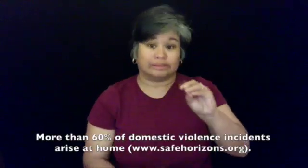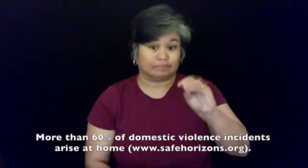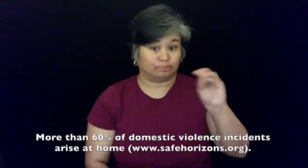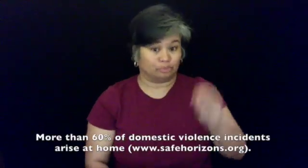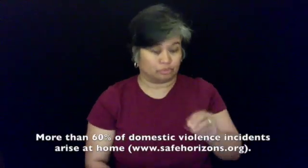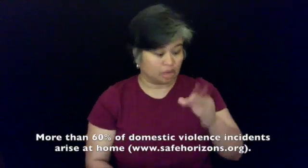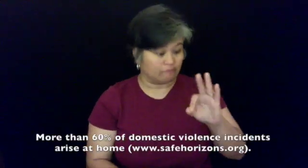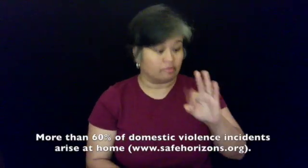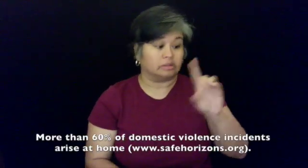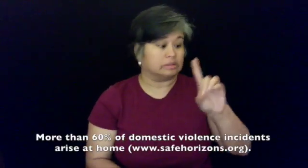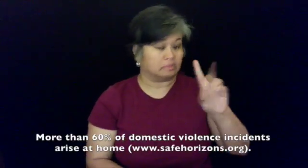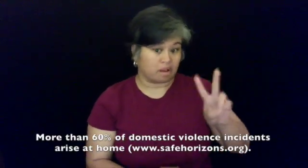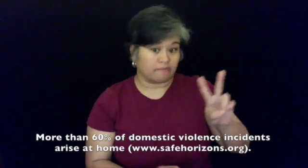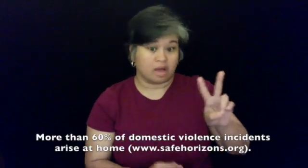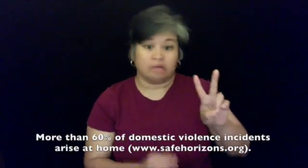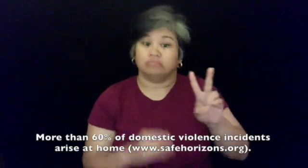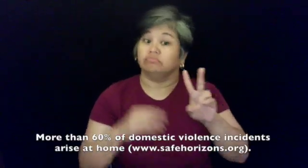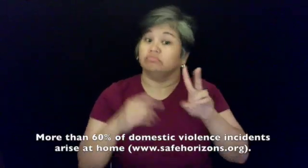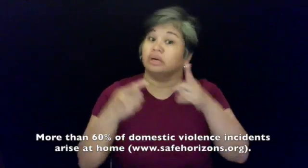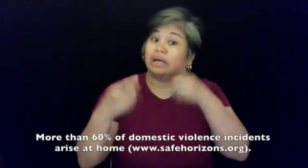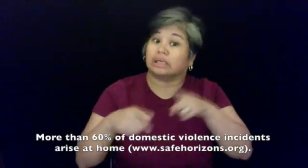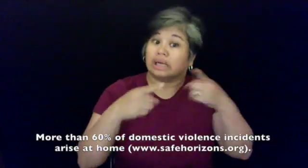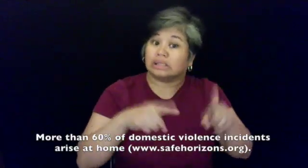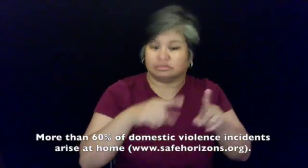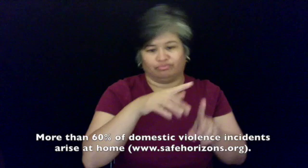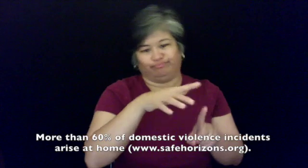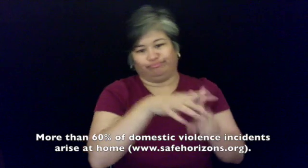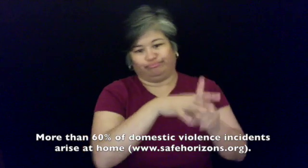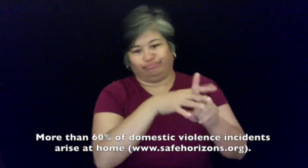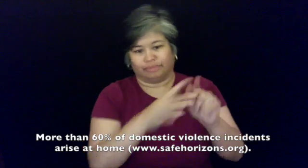More than 60% of domestic violence incidences arise at home.